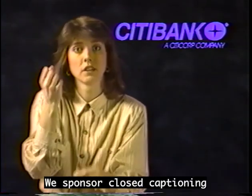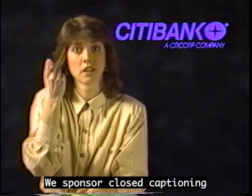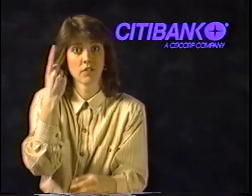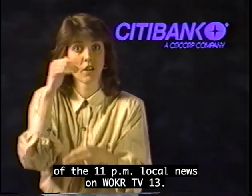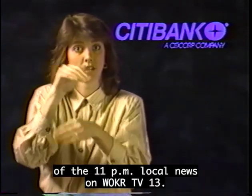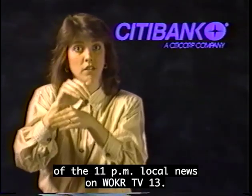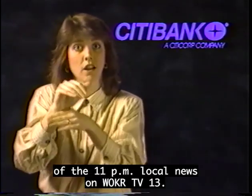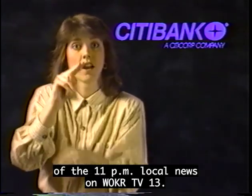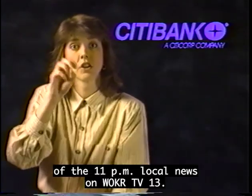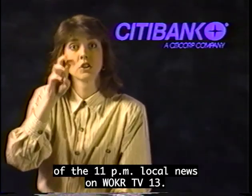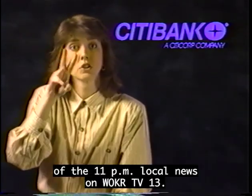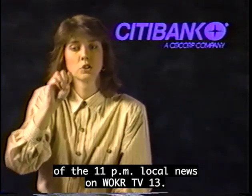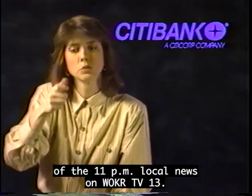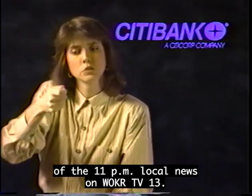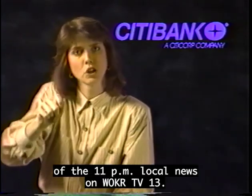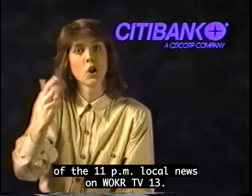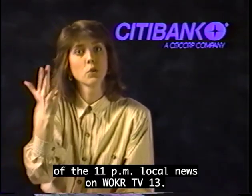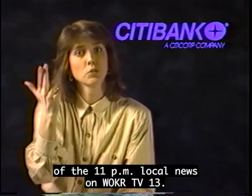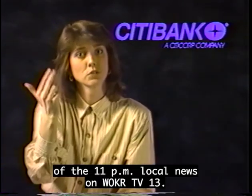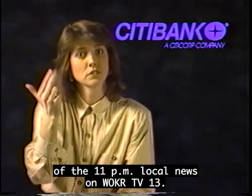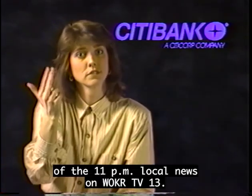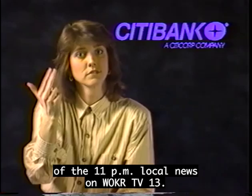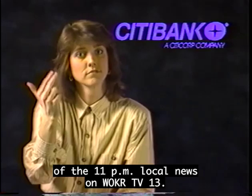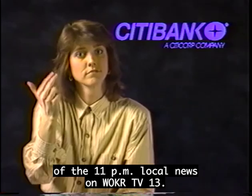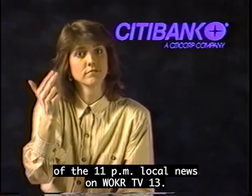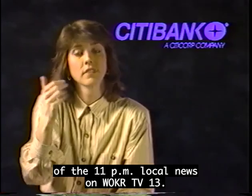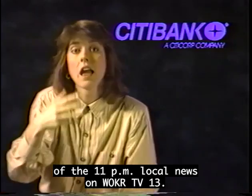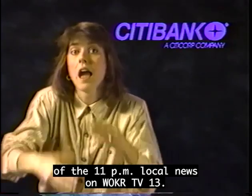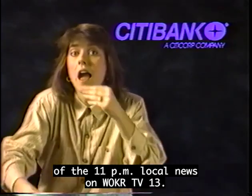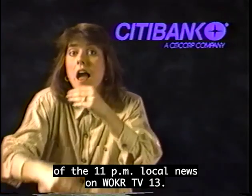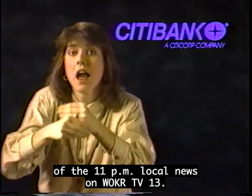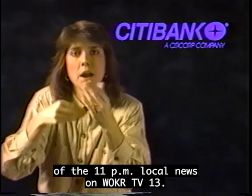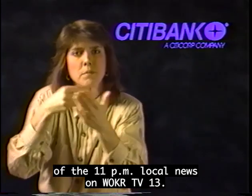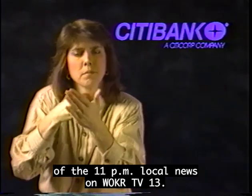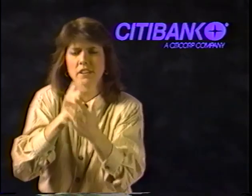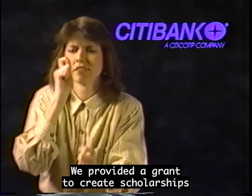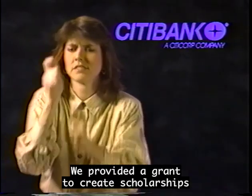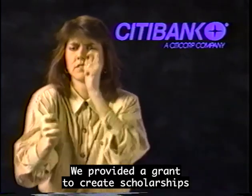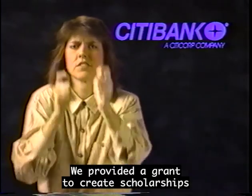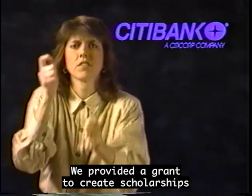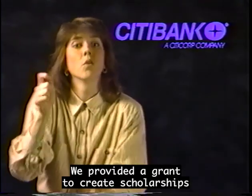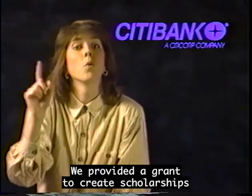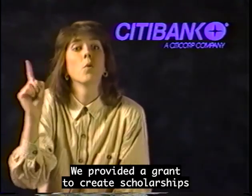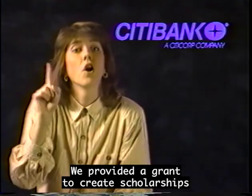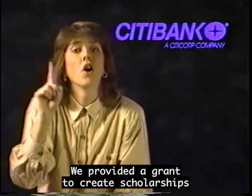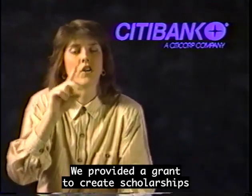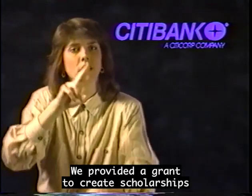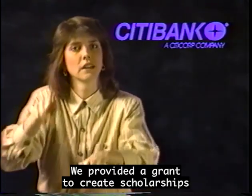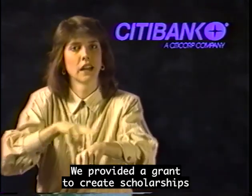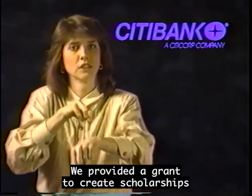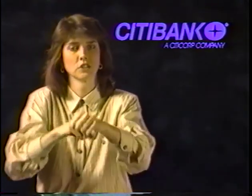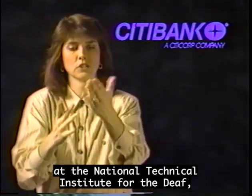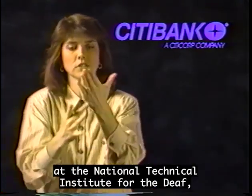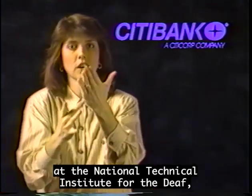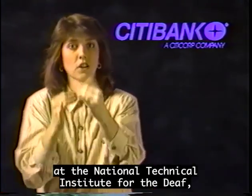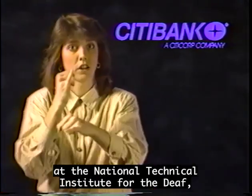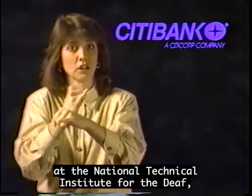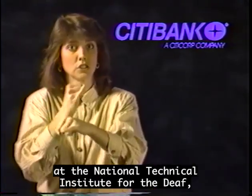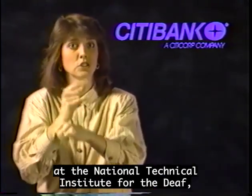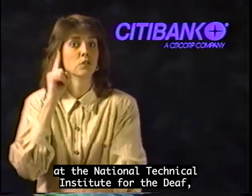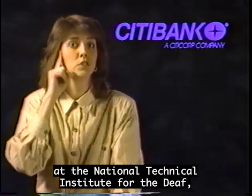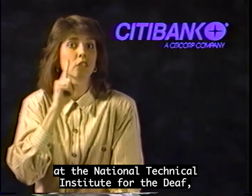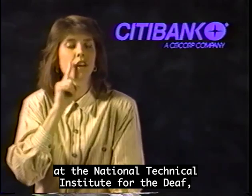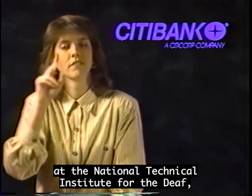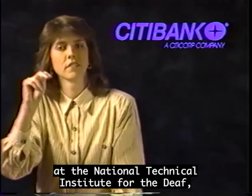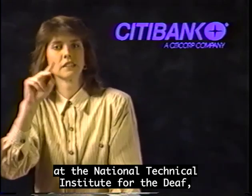closed captioning of the 11 p.m. local news on WOKR TV 13. We provided a grant to create scholarships at the